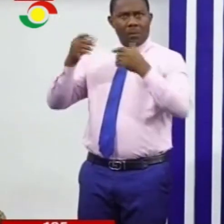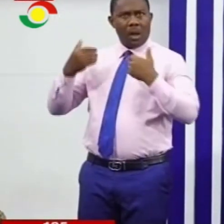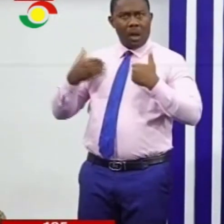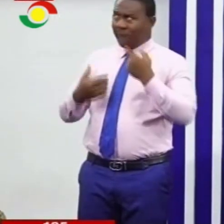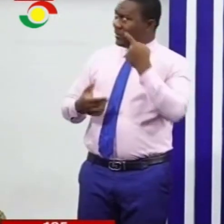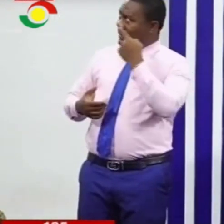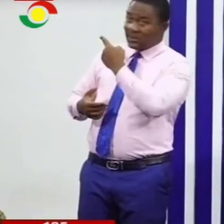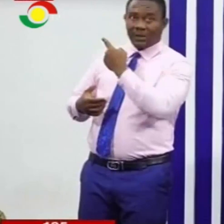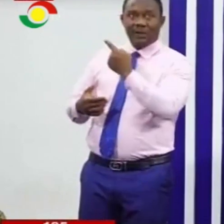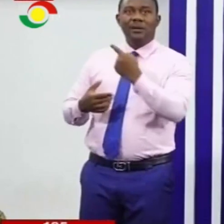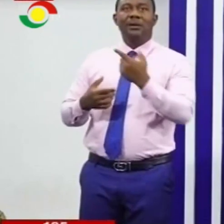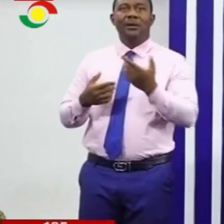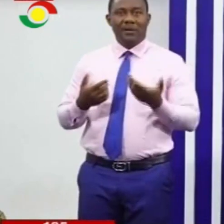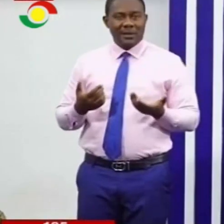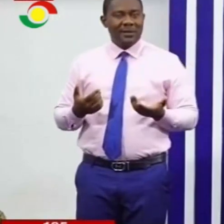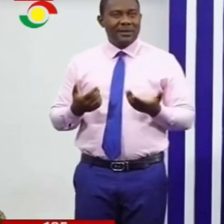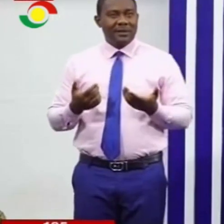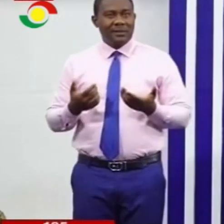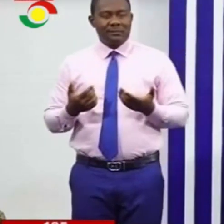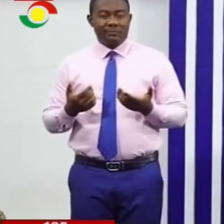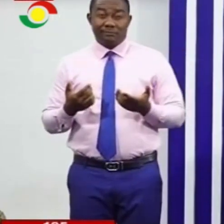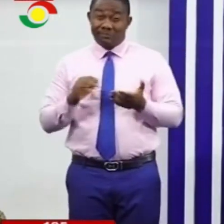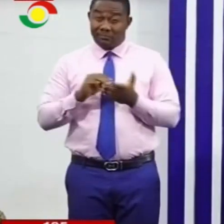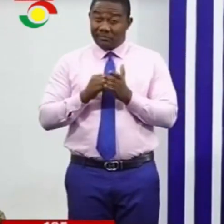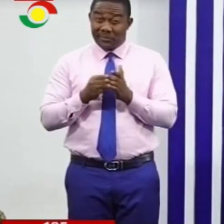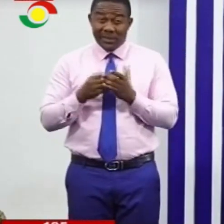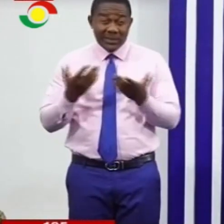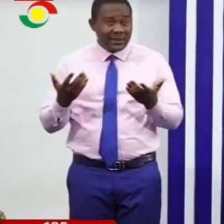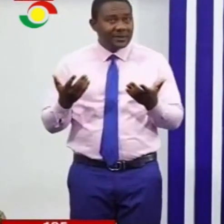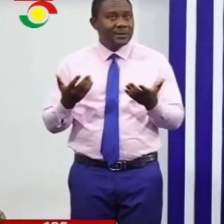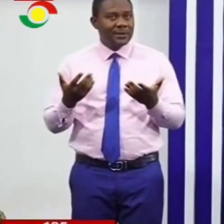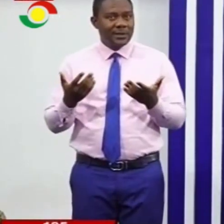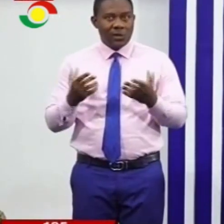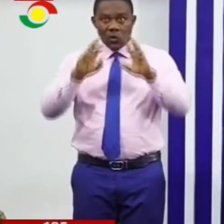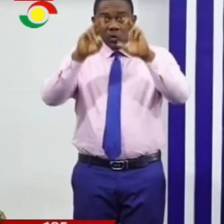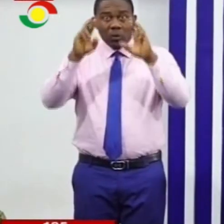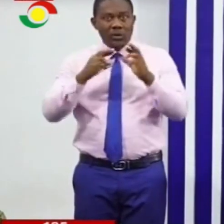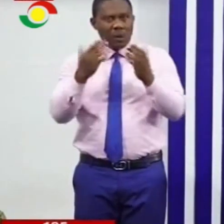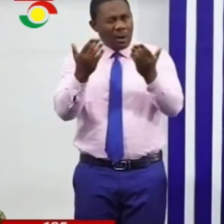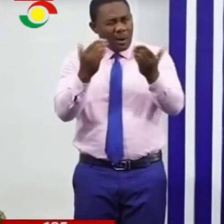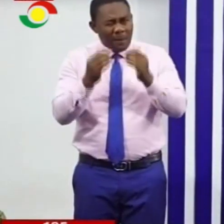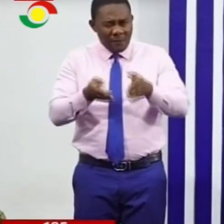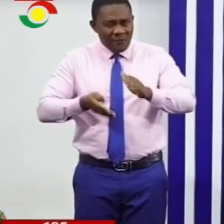will now become a bit larger and results will come a bit earlier.